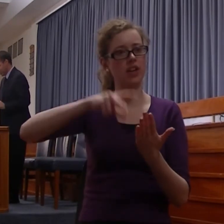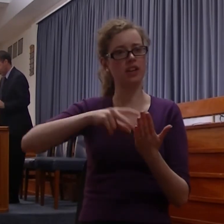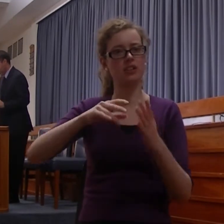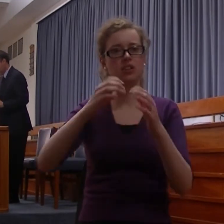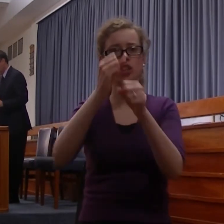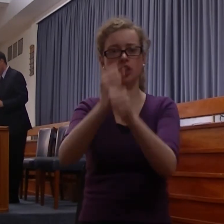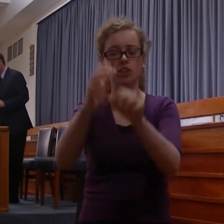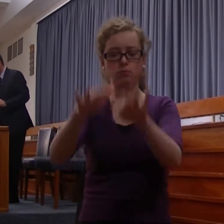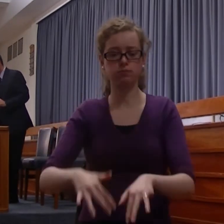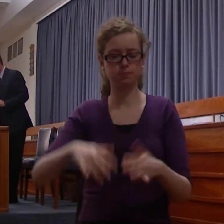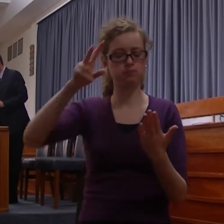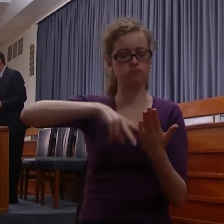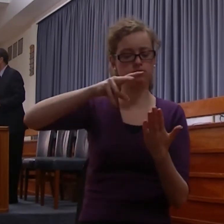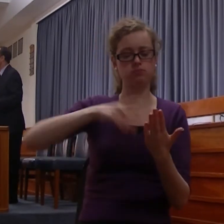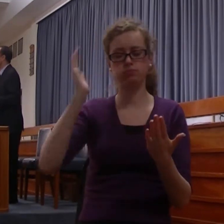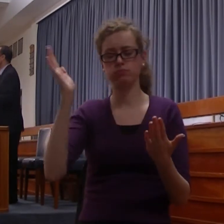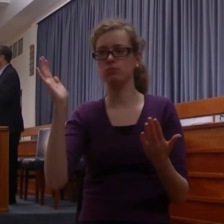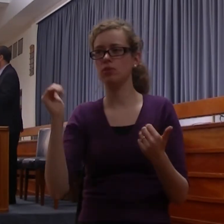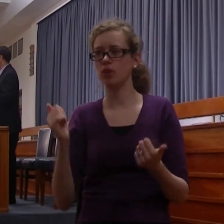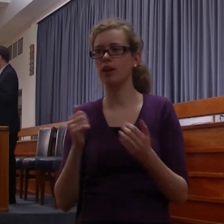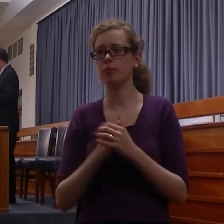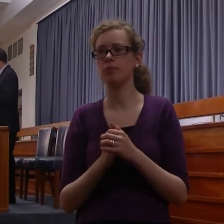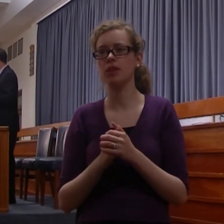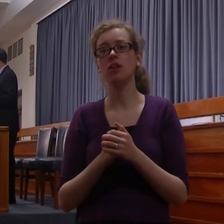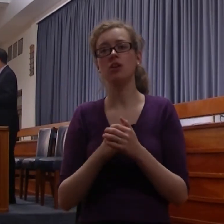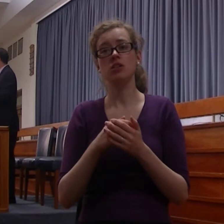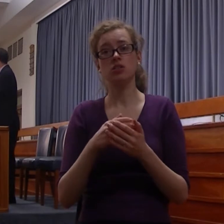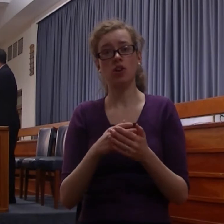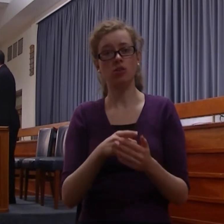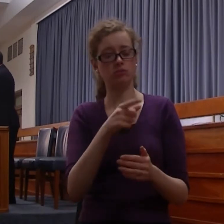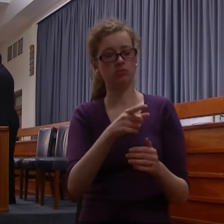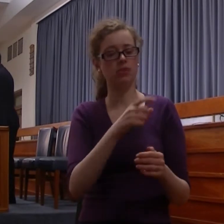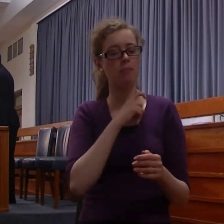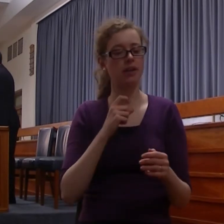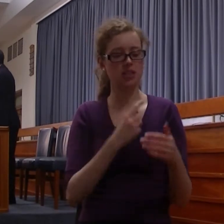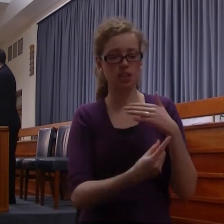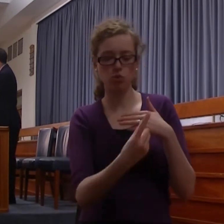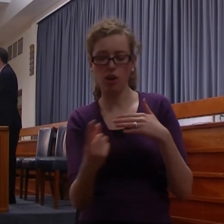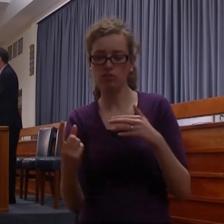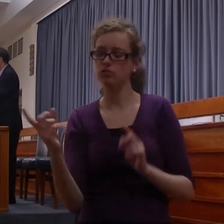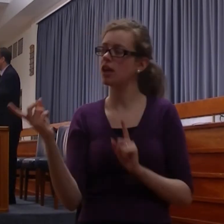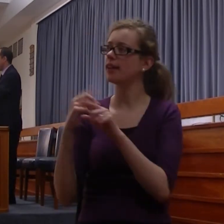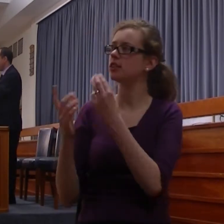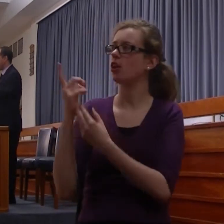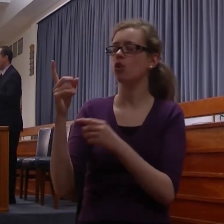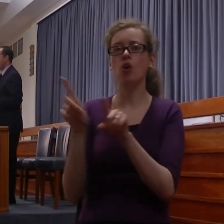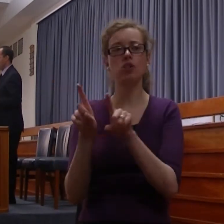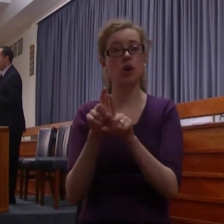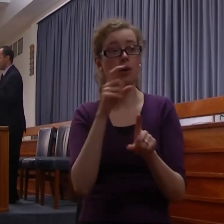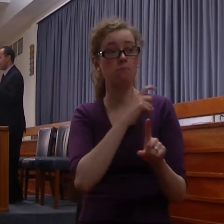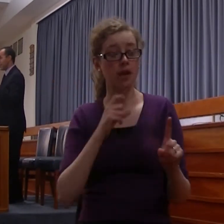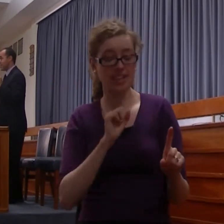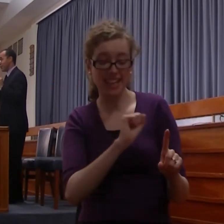received, he must read it aloud to the church. So he speaks on behalf of the church. And